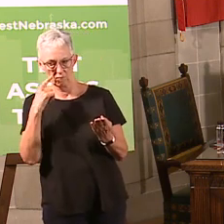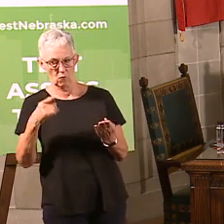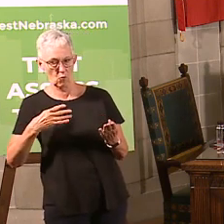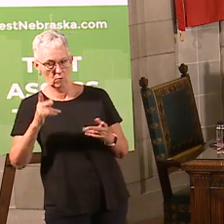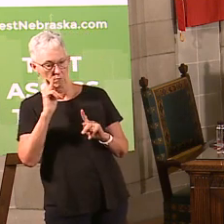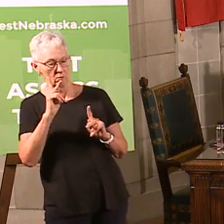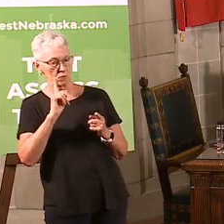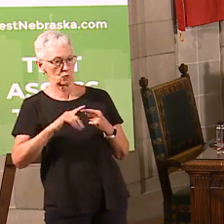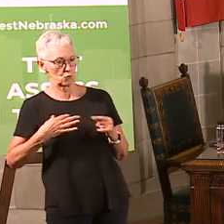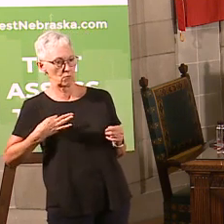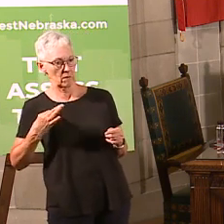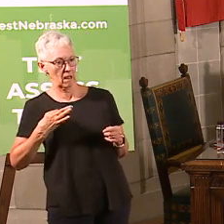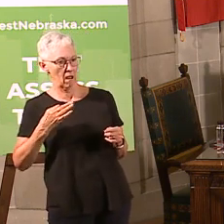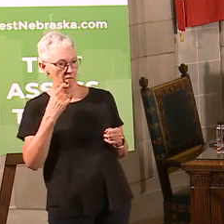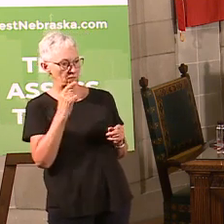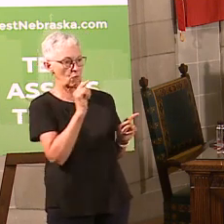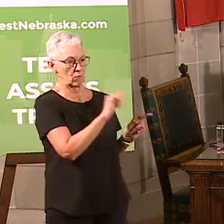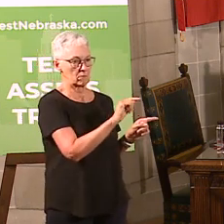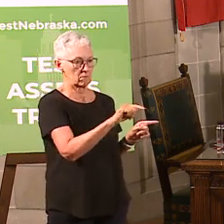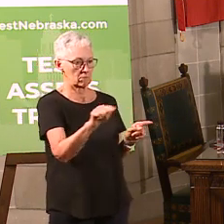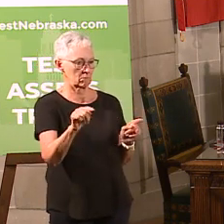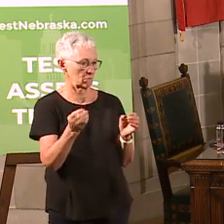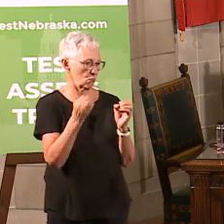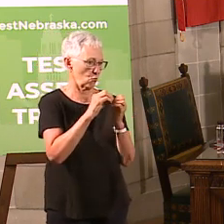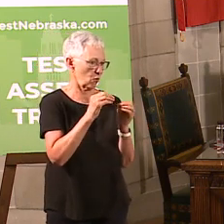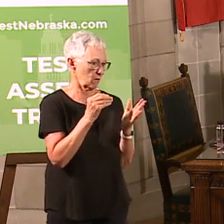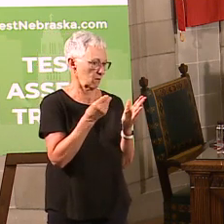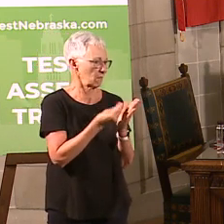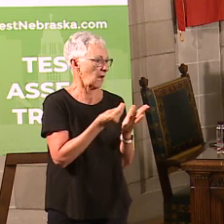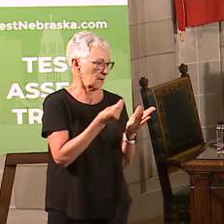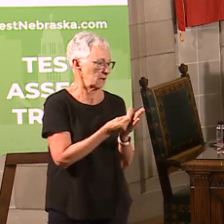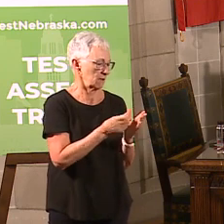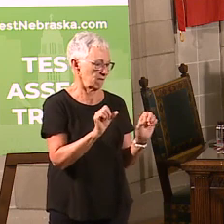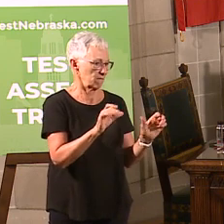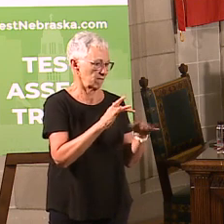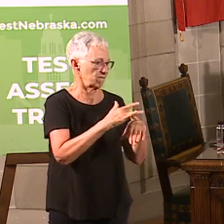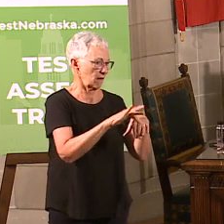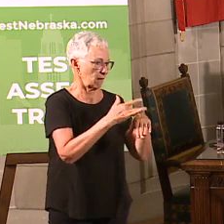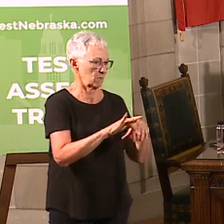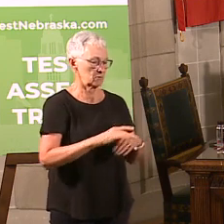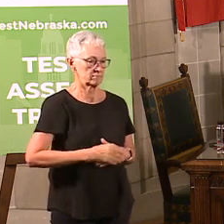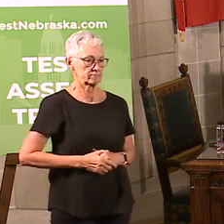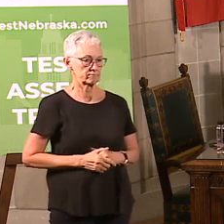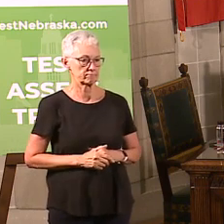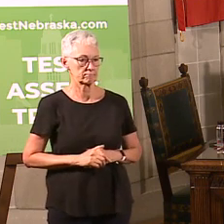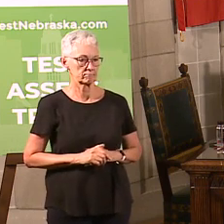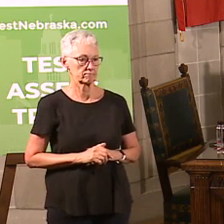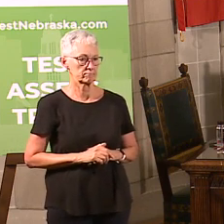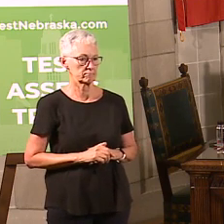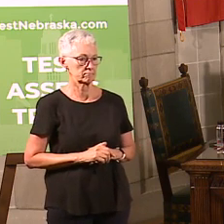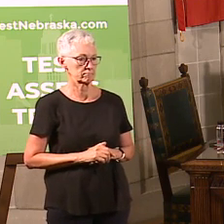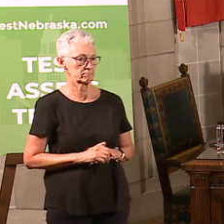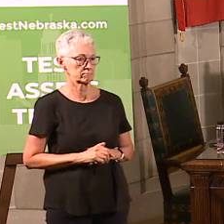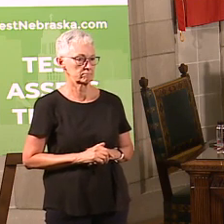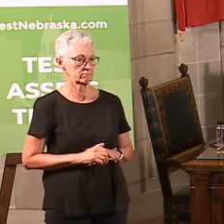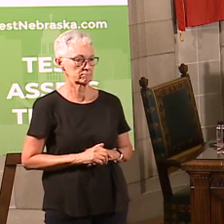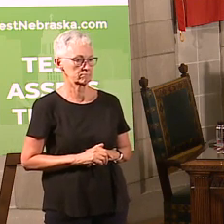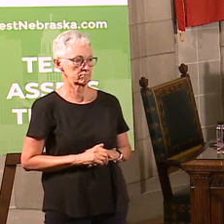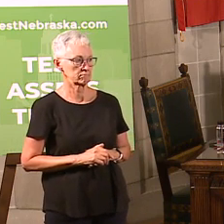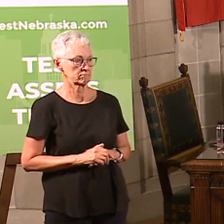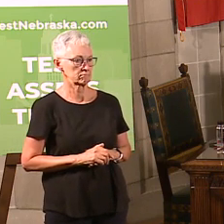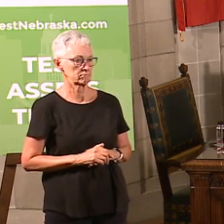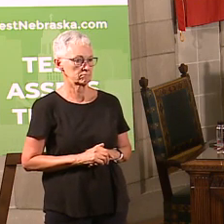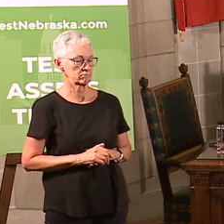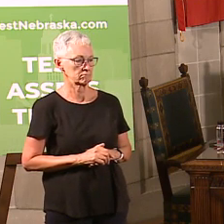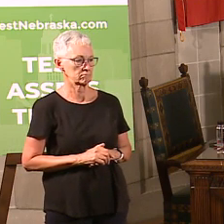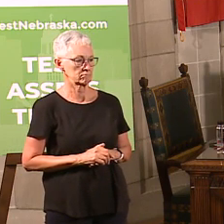things. Maureen with KETV would like to know, are you able to get tested multiple times through Test Nebraska, and if so,